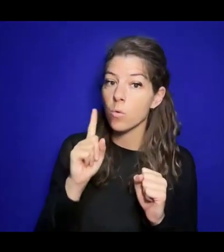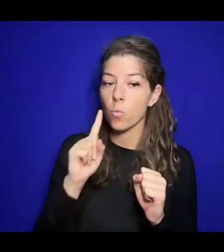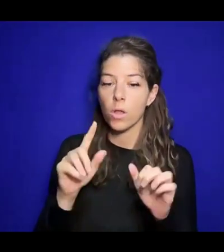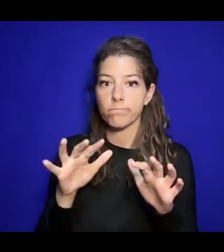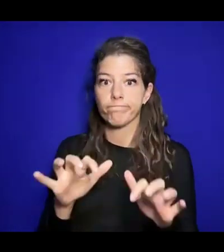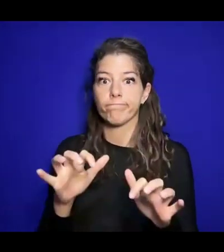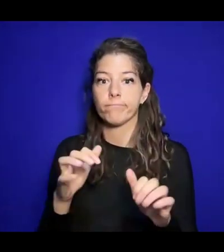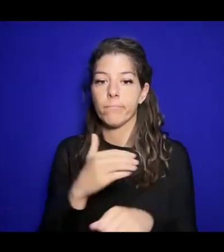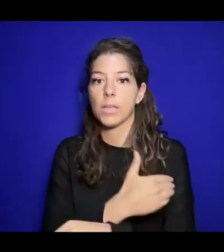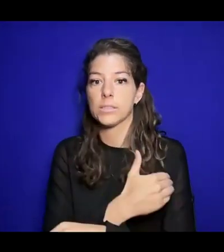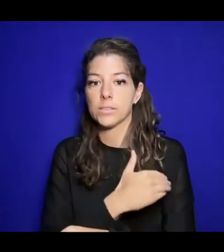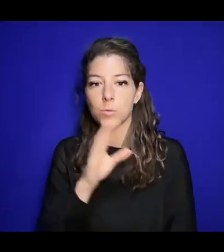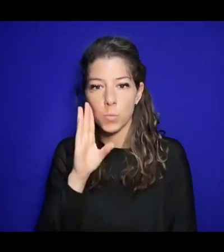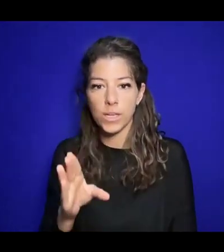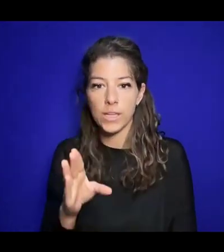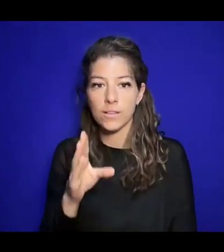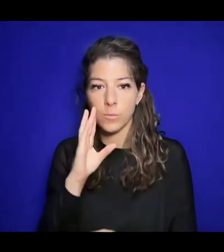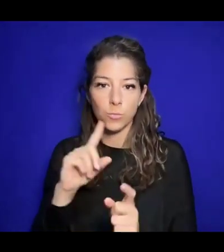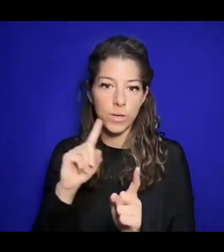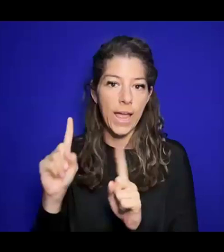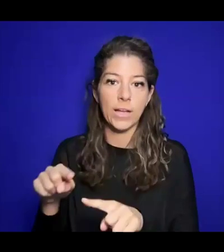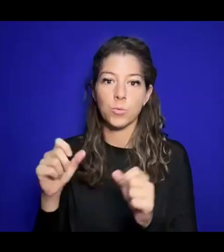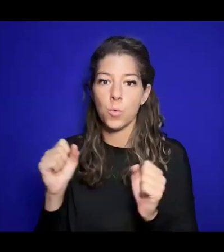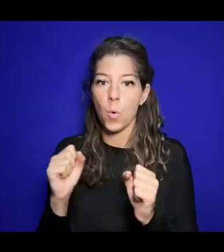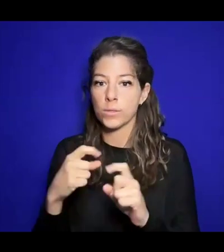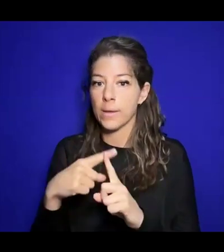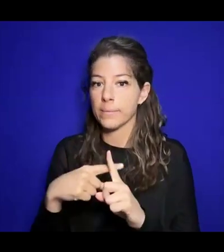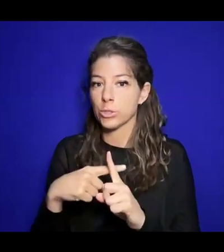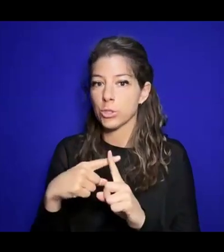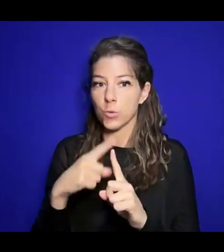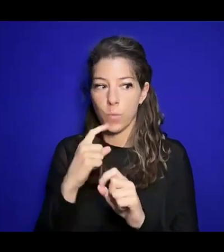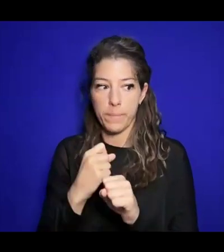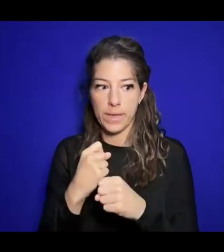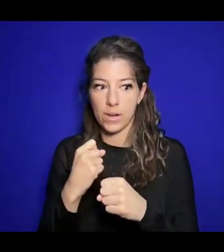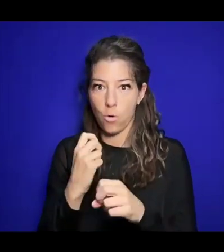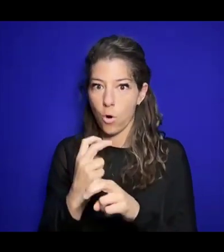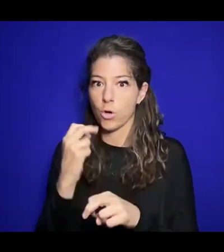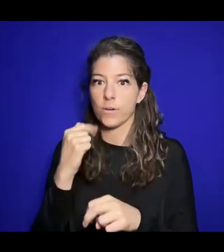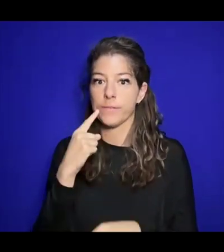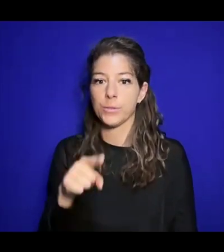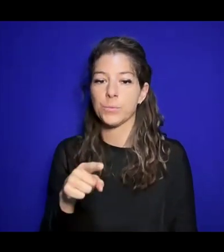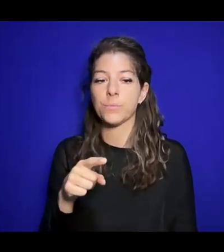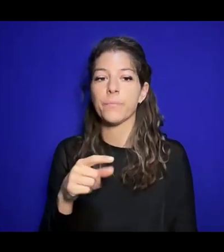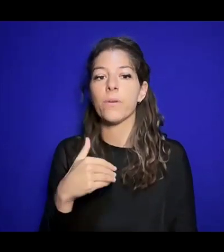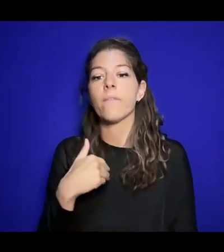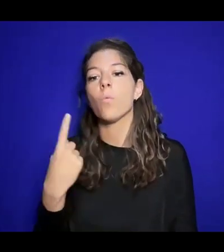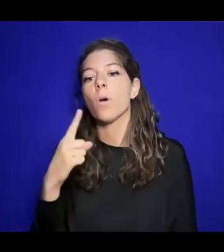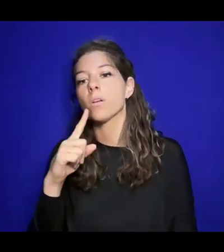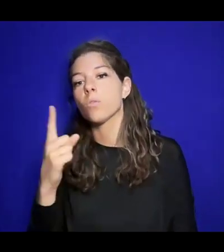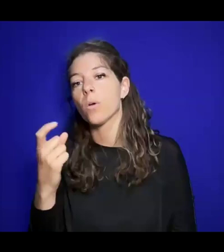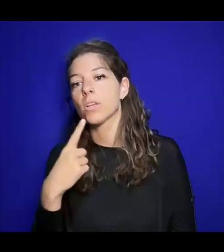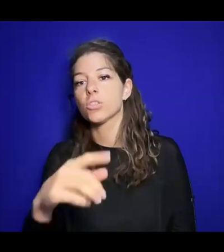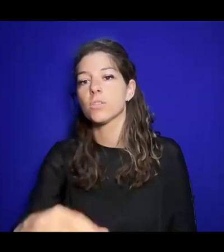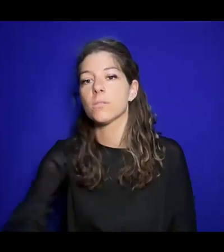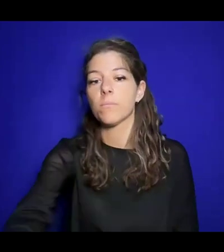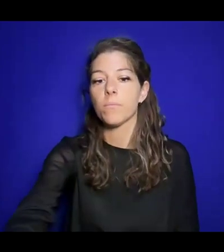your muscles. Your muscles are going to react to the cold temperature. So it's going to make things a little harder. We do have a question that came in.